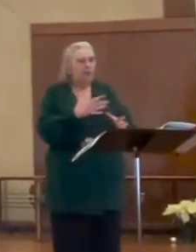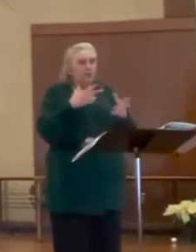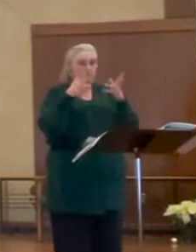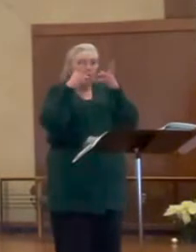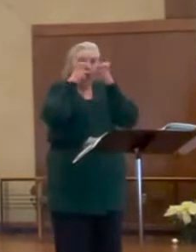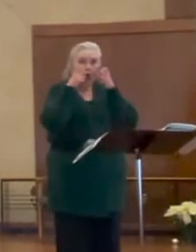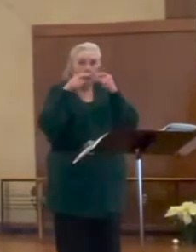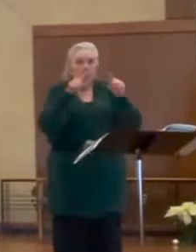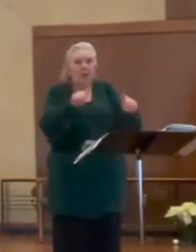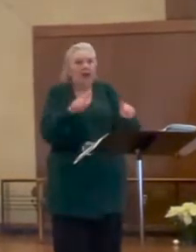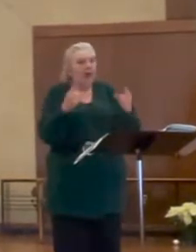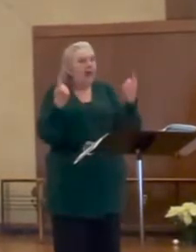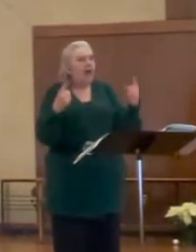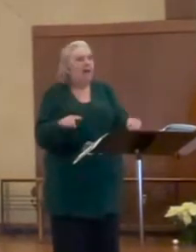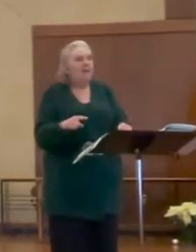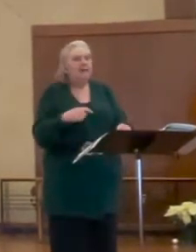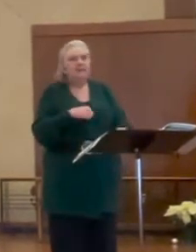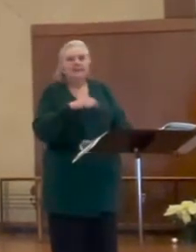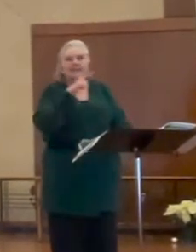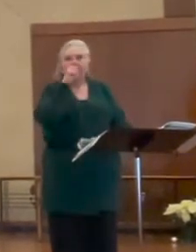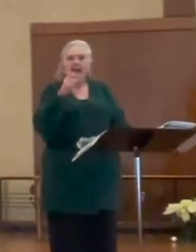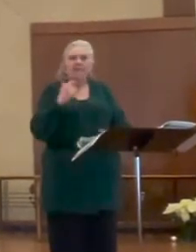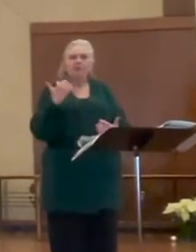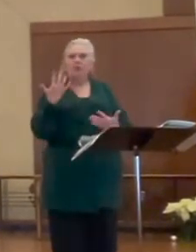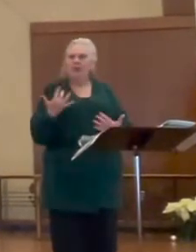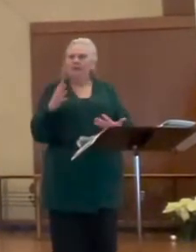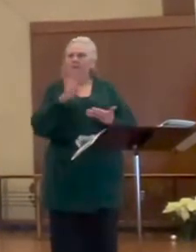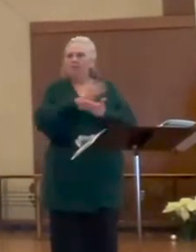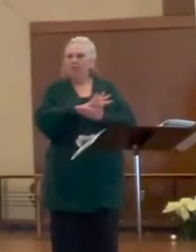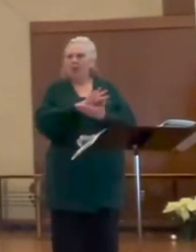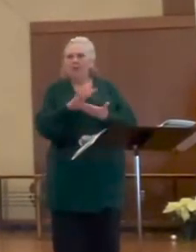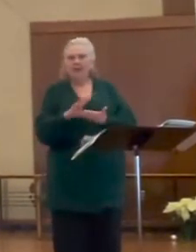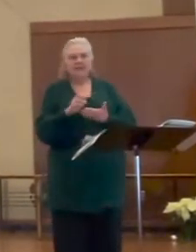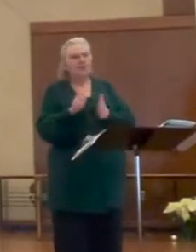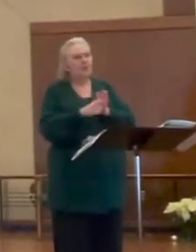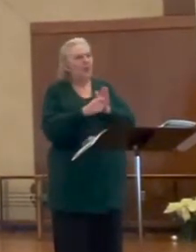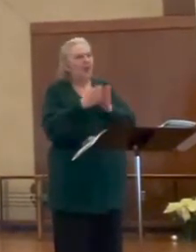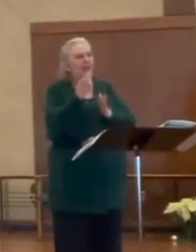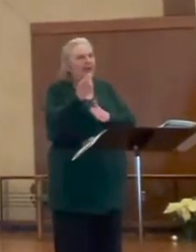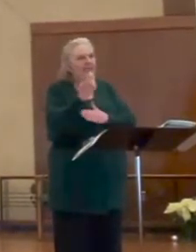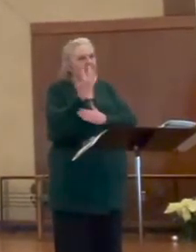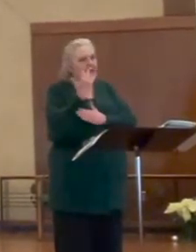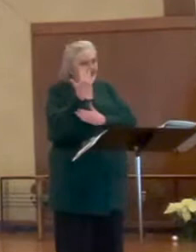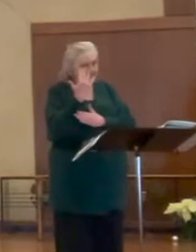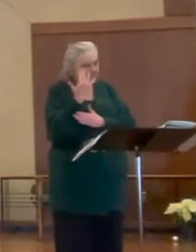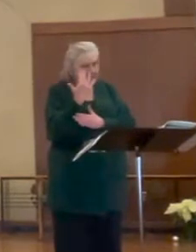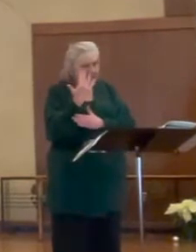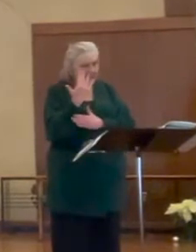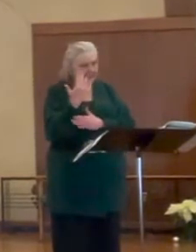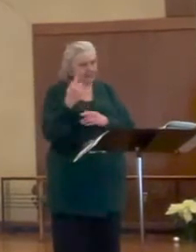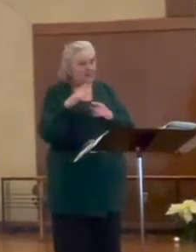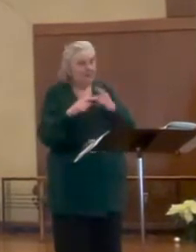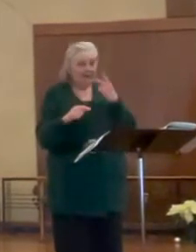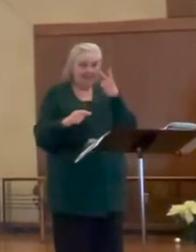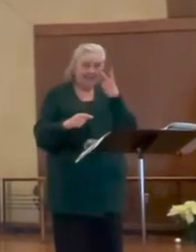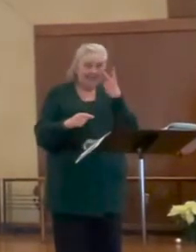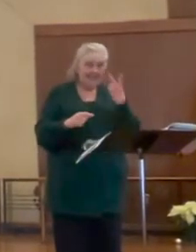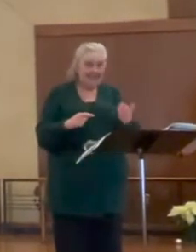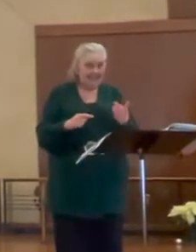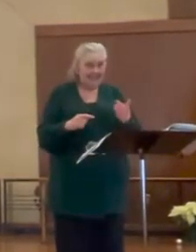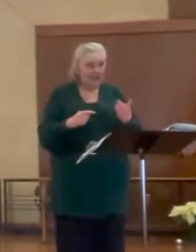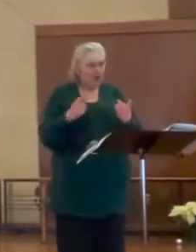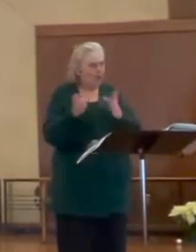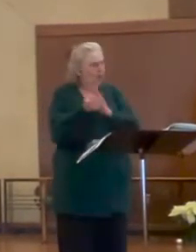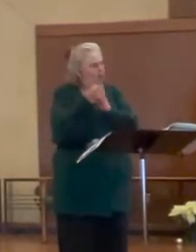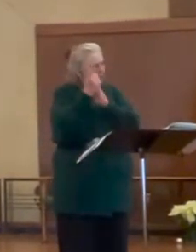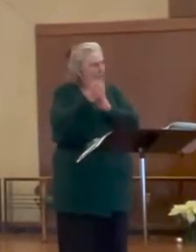wait 4 weeks to light their blue candles or their purple candles, but they got to see the white candle lit